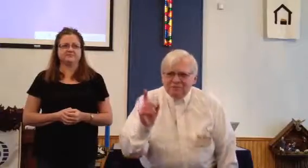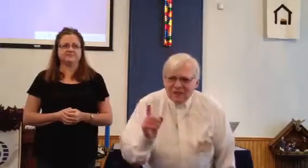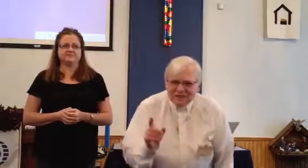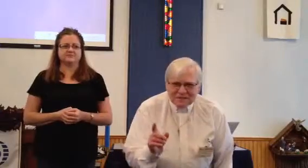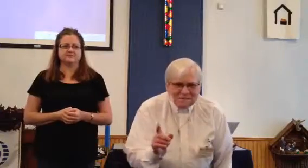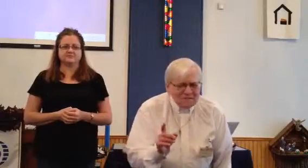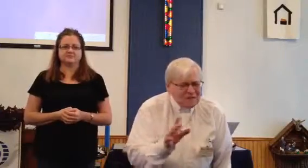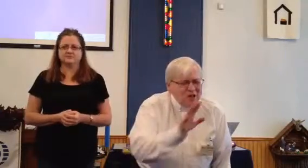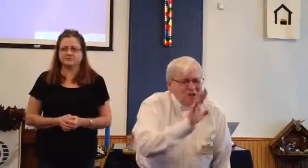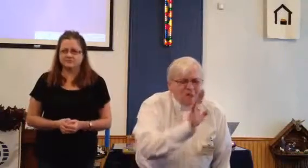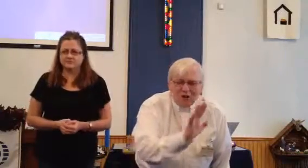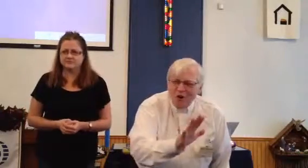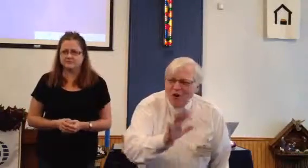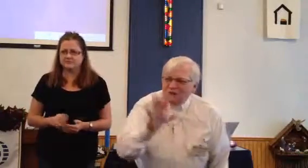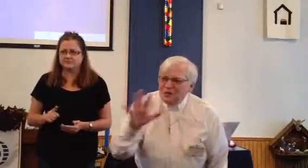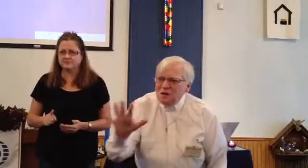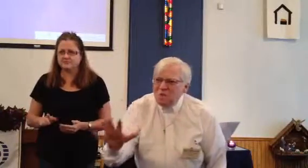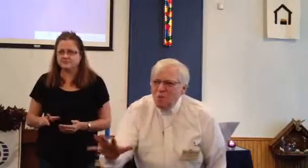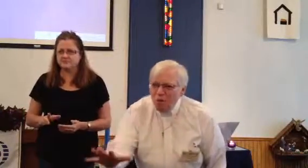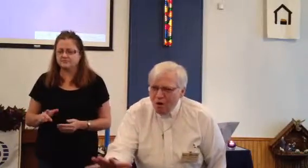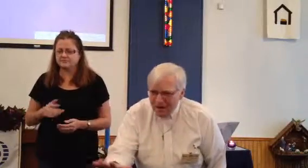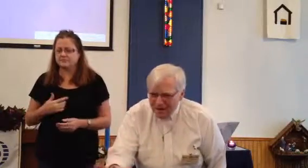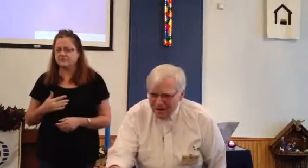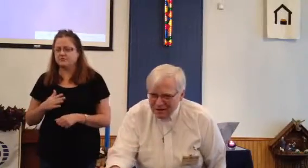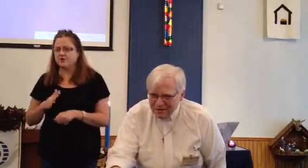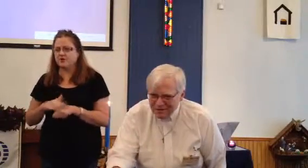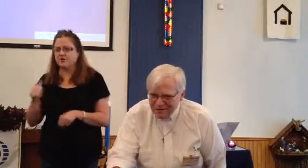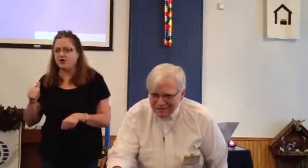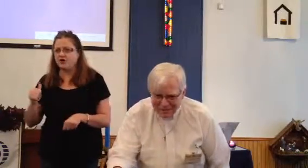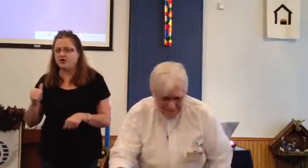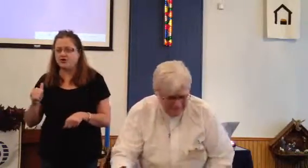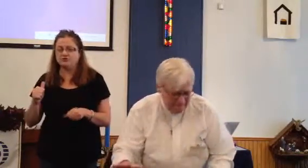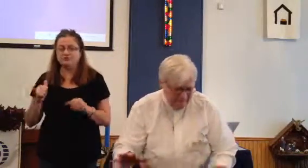But my friends, we're called to be more.